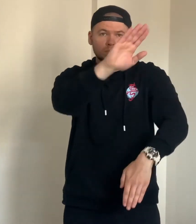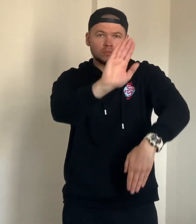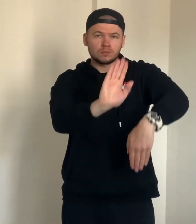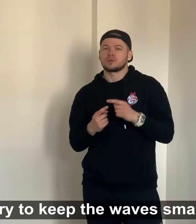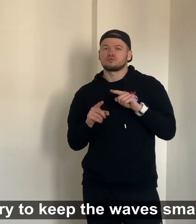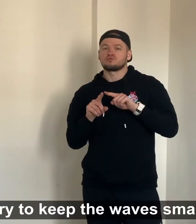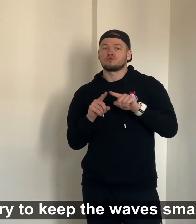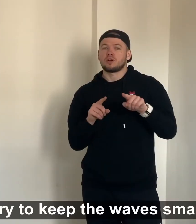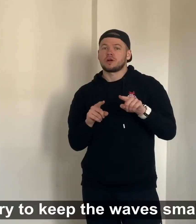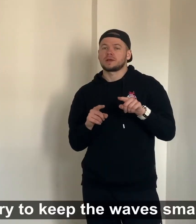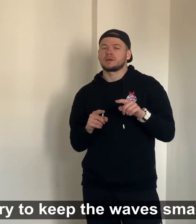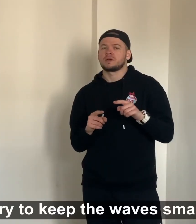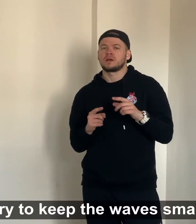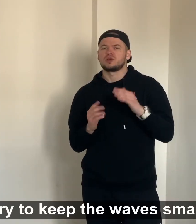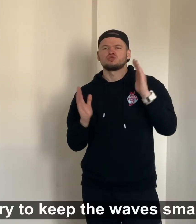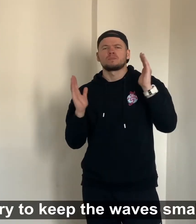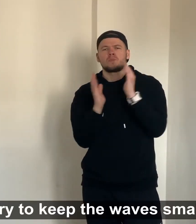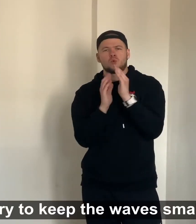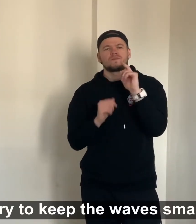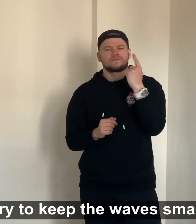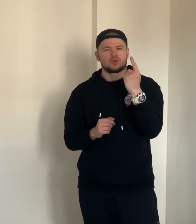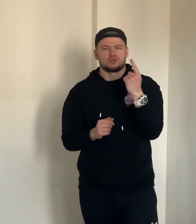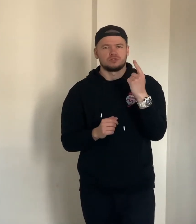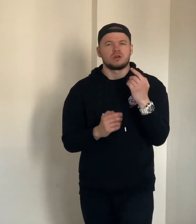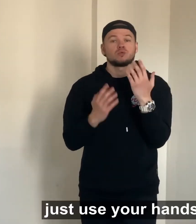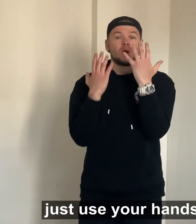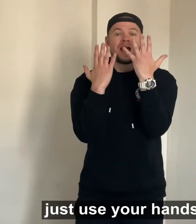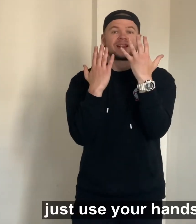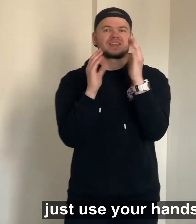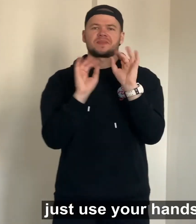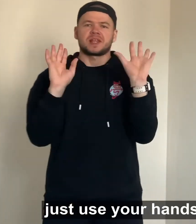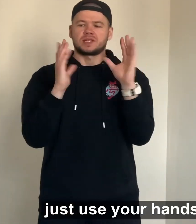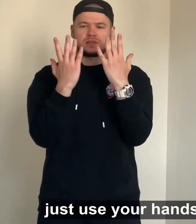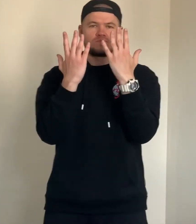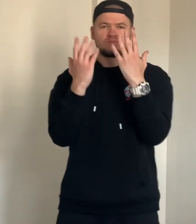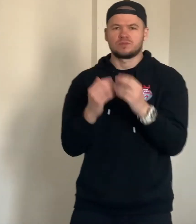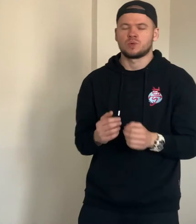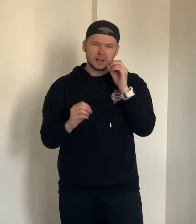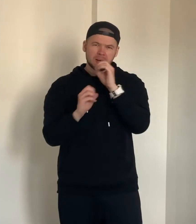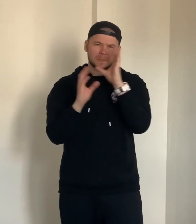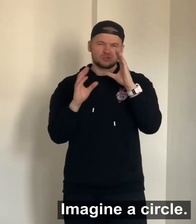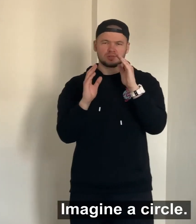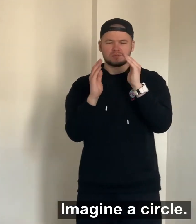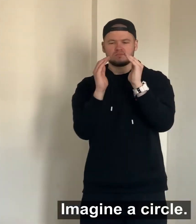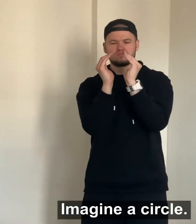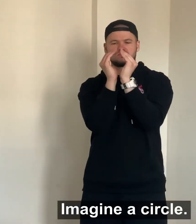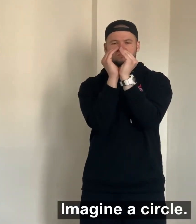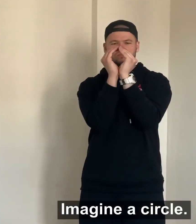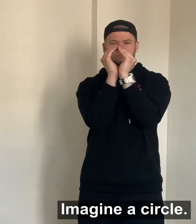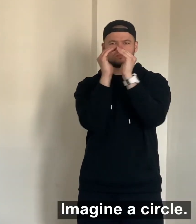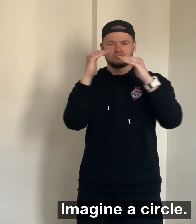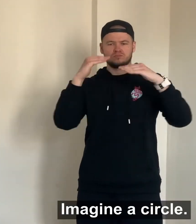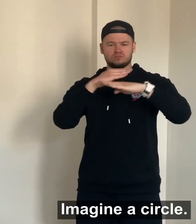Try to keep the waves small at first. Just use your hands. Imagine a circle.